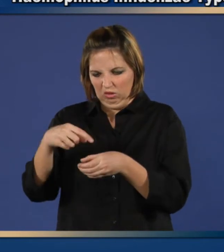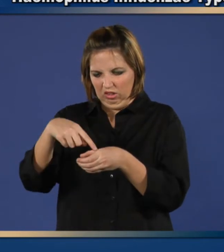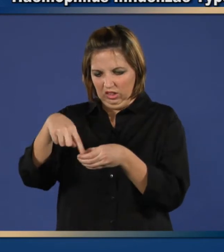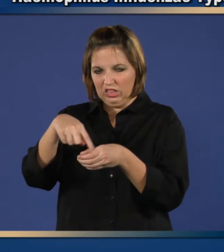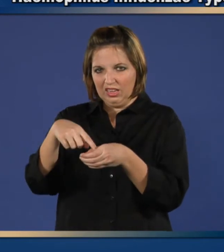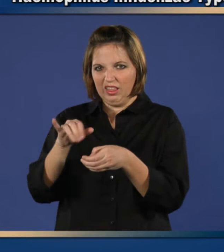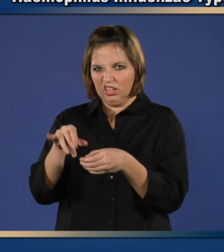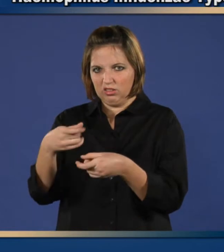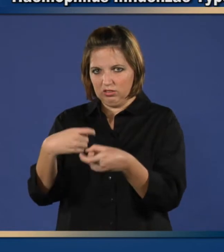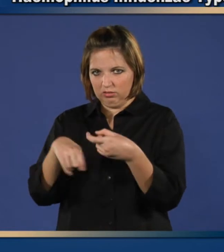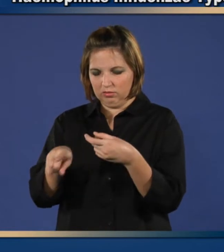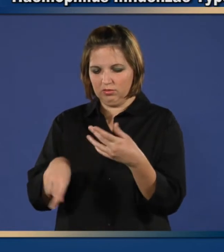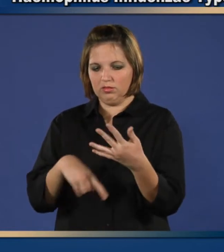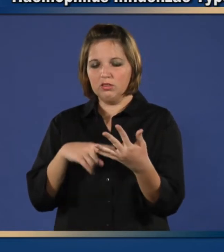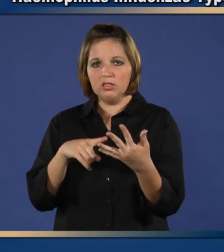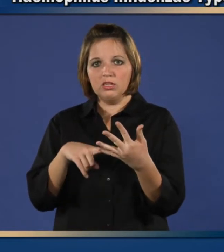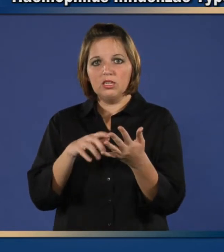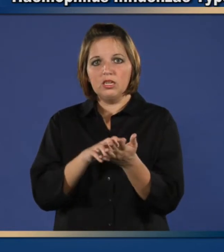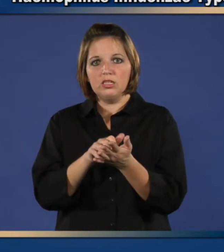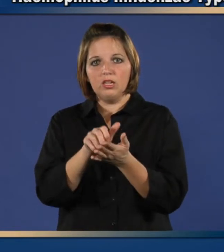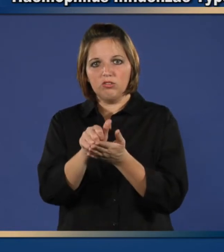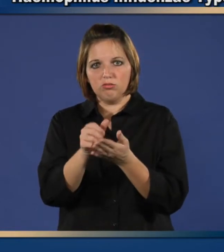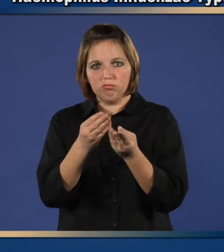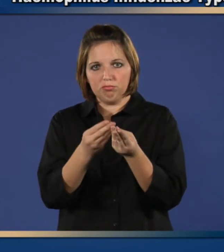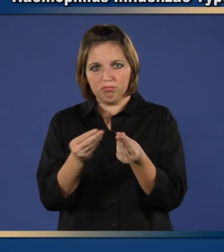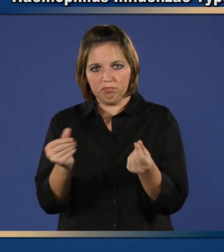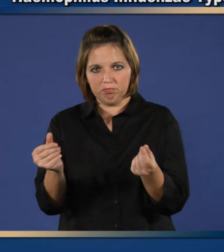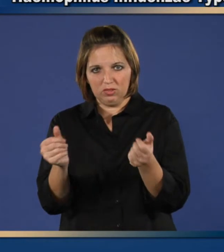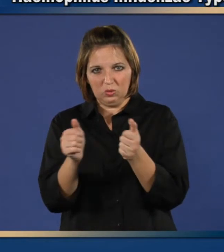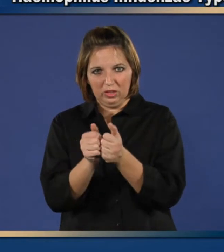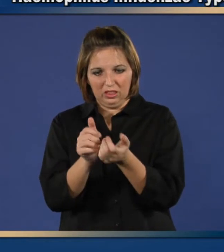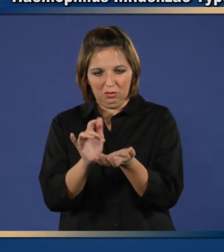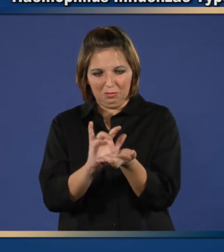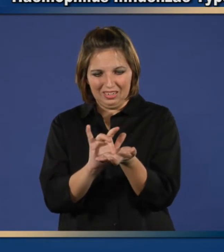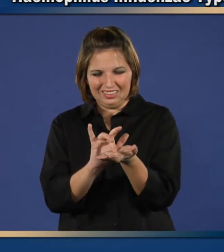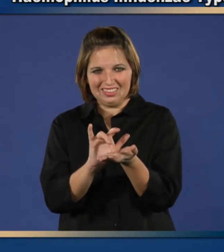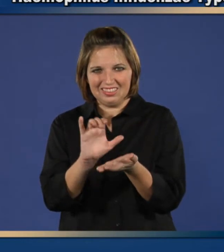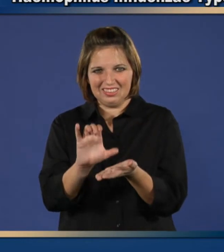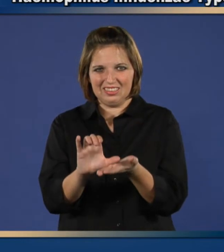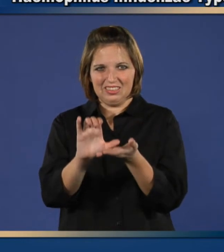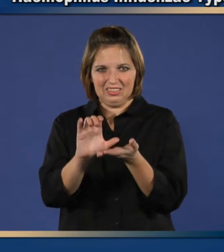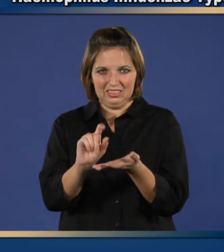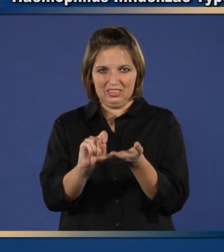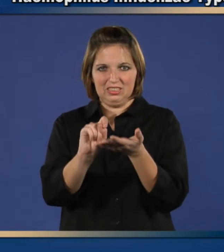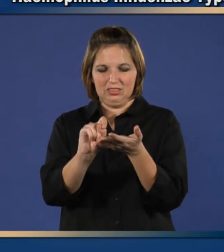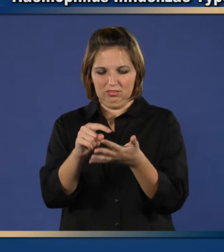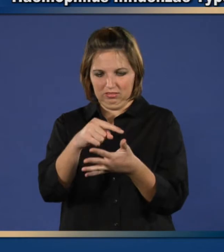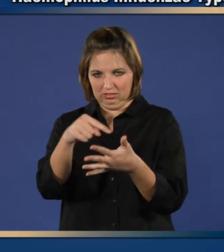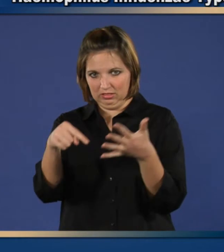or cancer treatment with drugs.